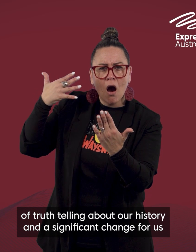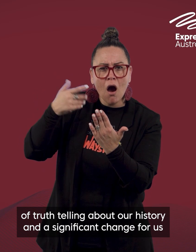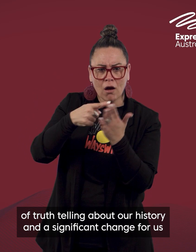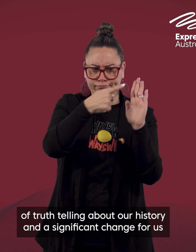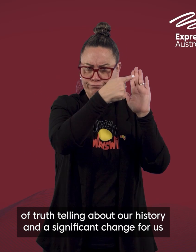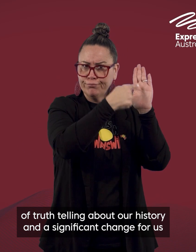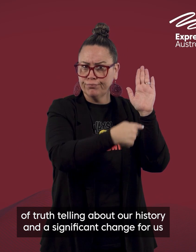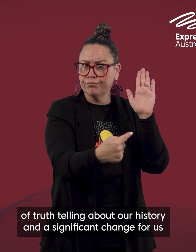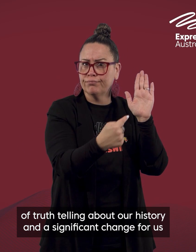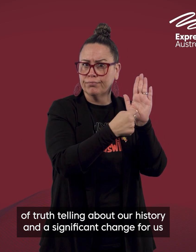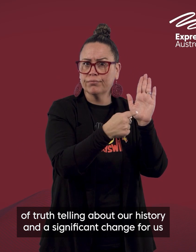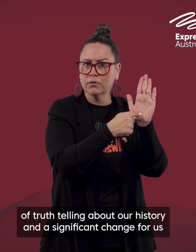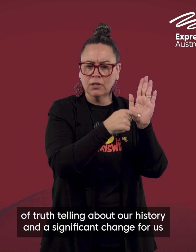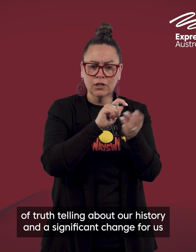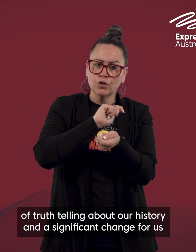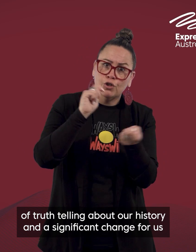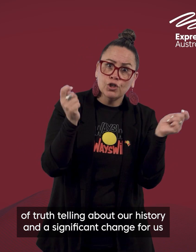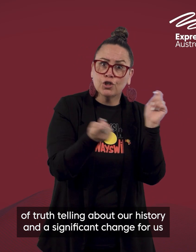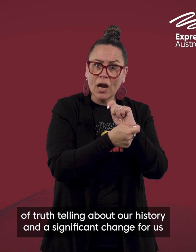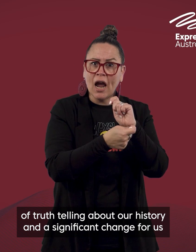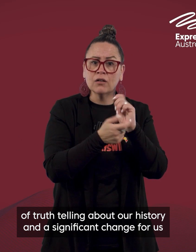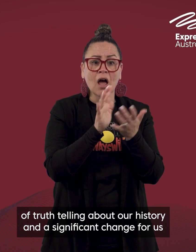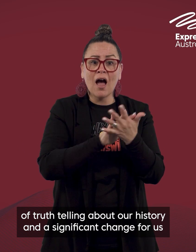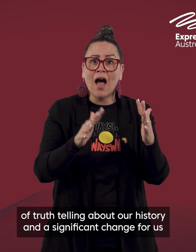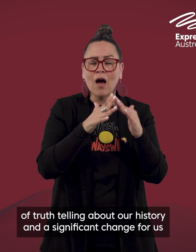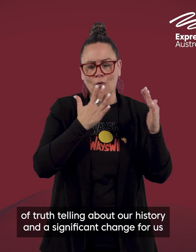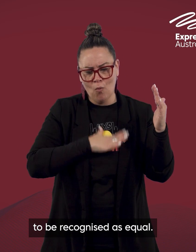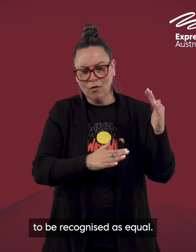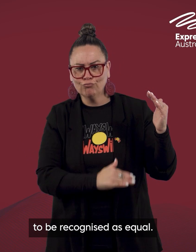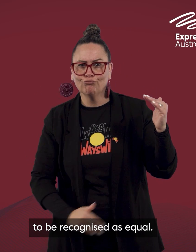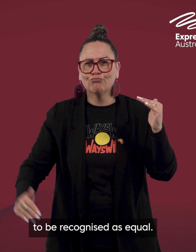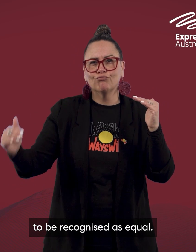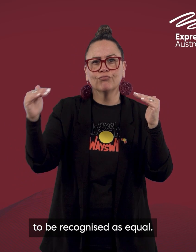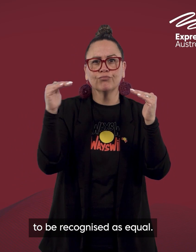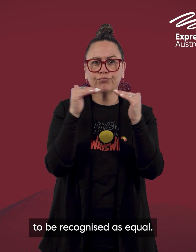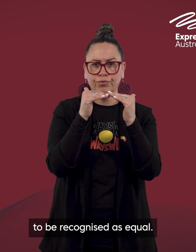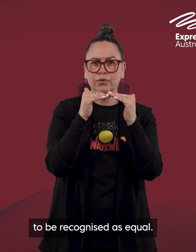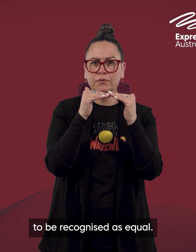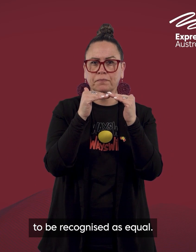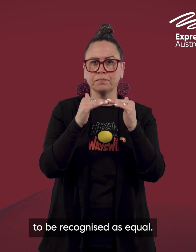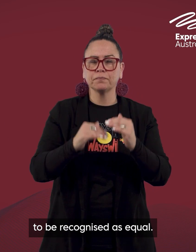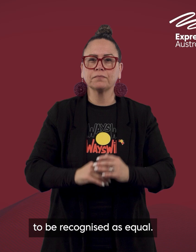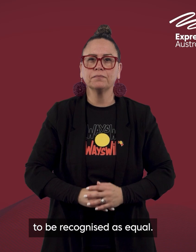our history and a significant change for us to be recognised as equal.